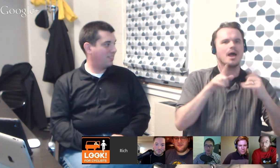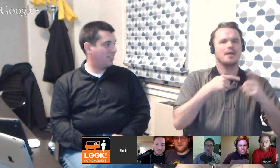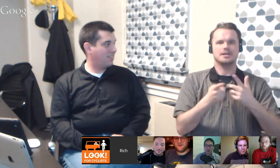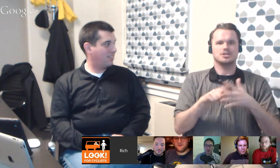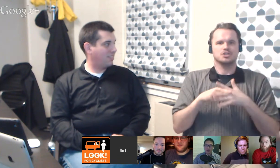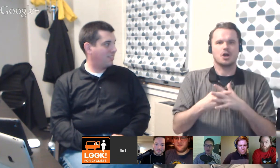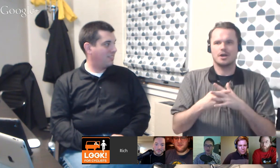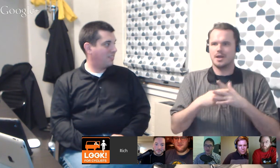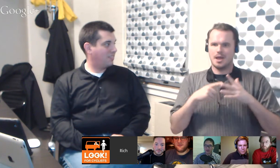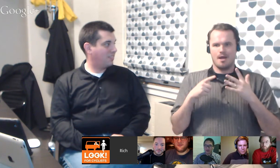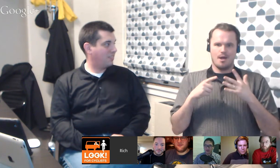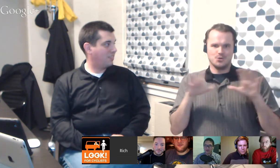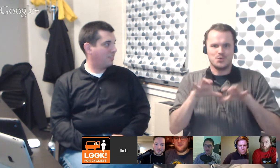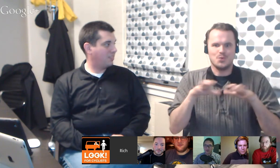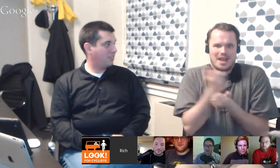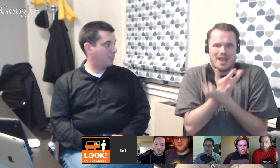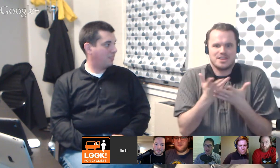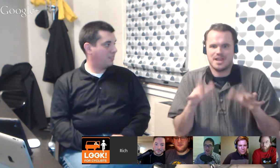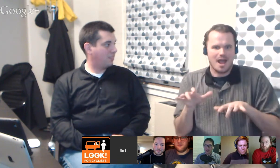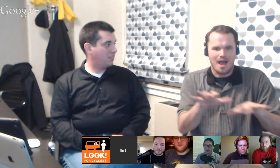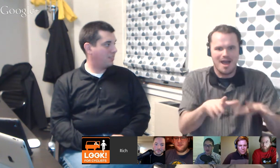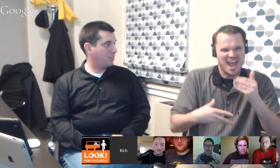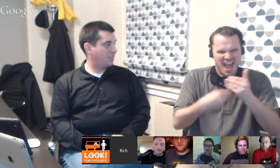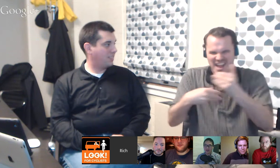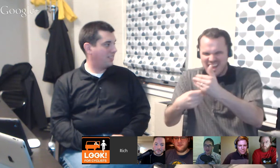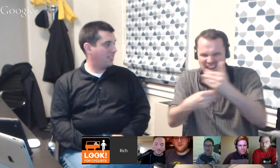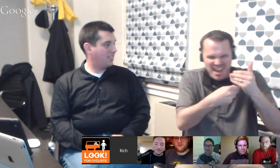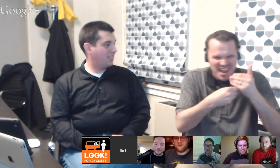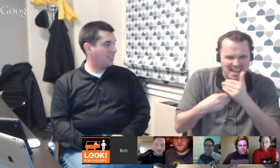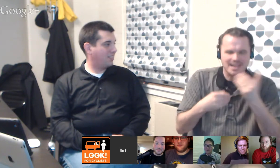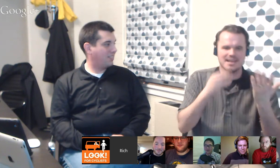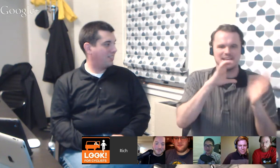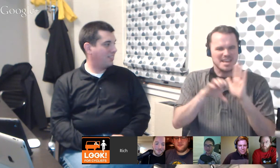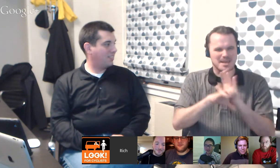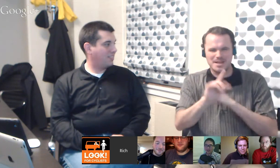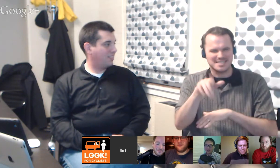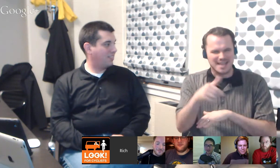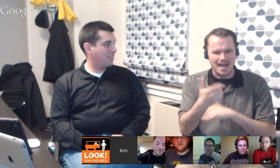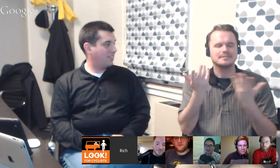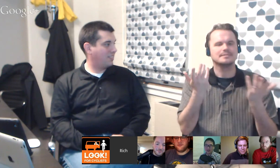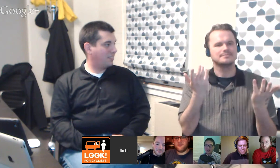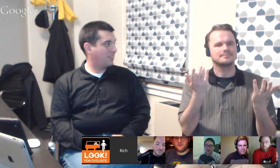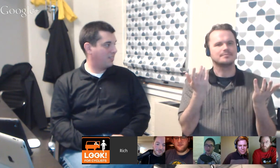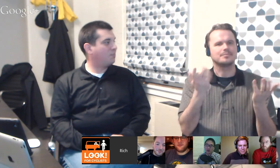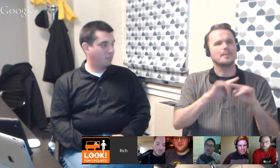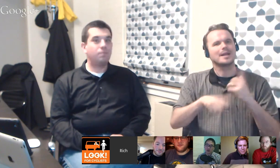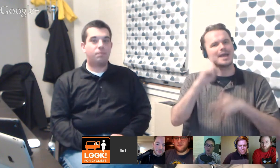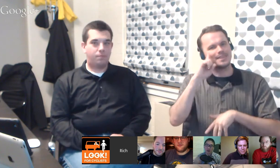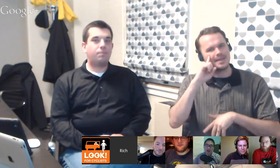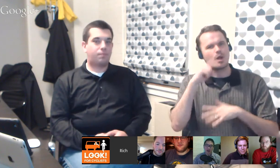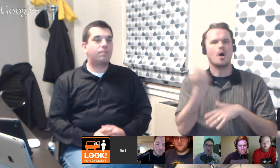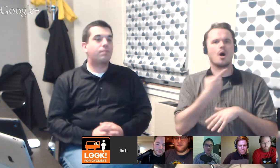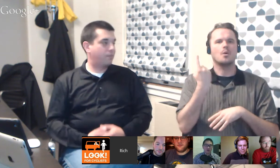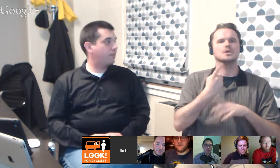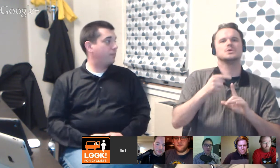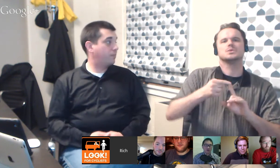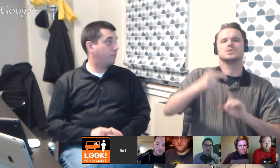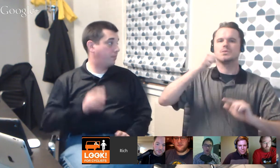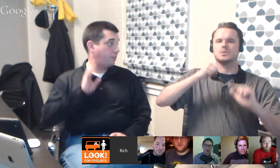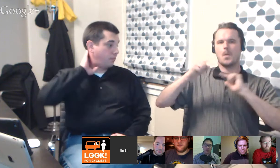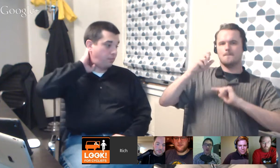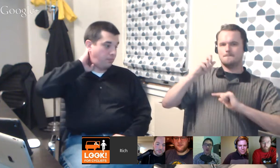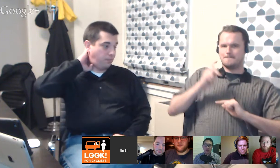like peppering heading tags on your page, right? But I think we should always go back to